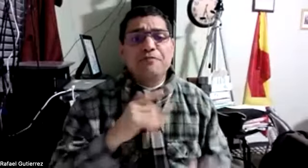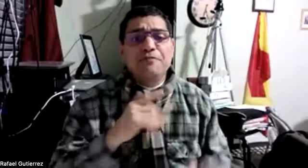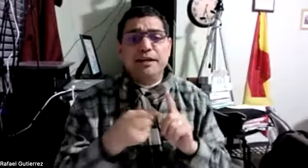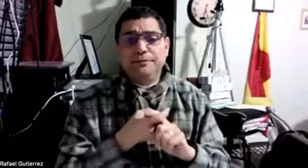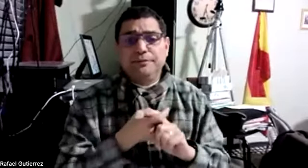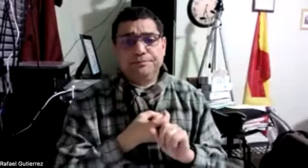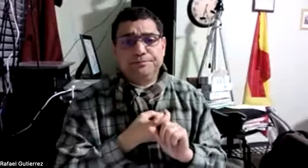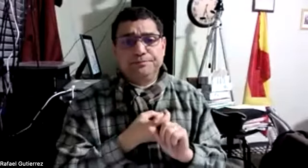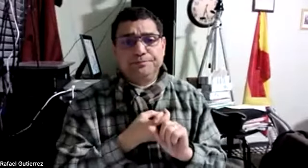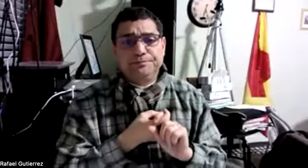friend